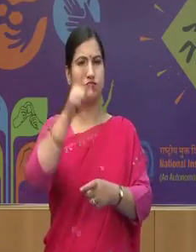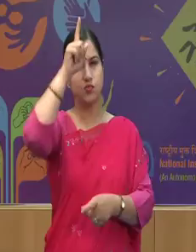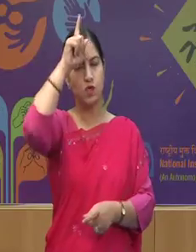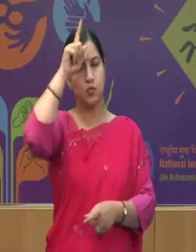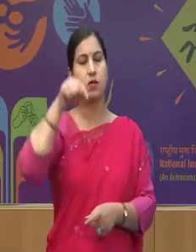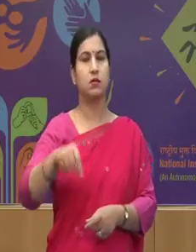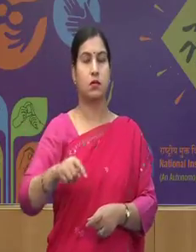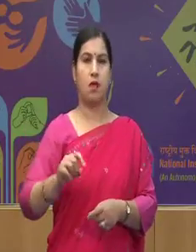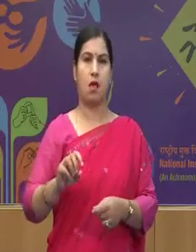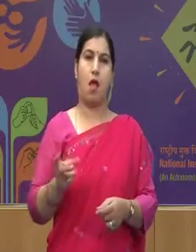a great power